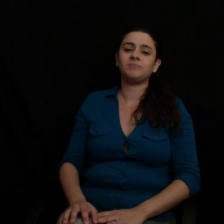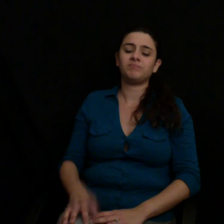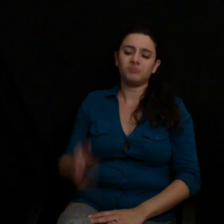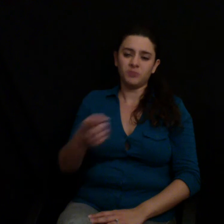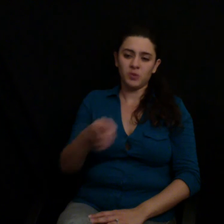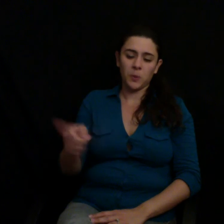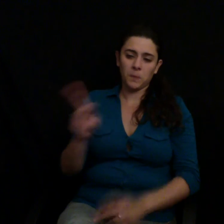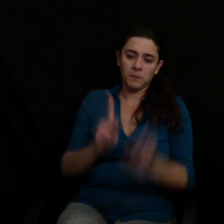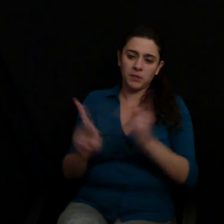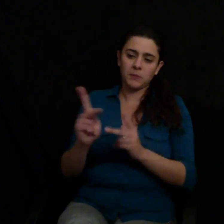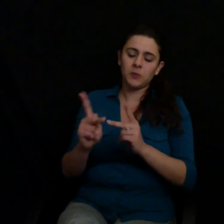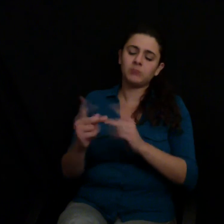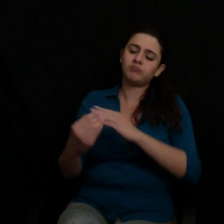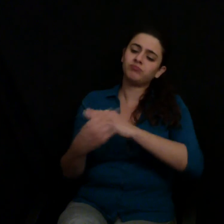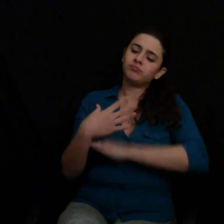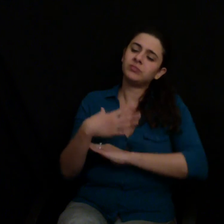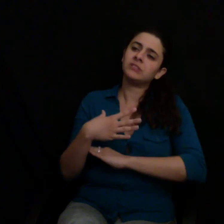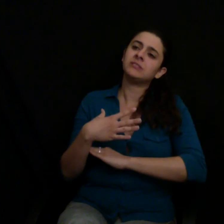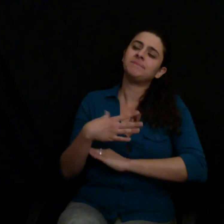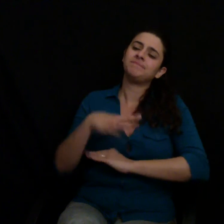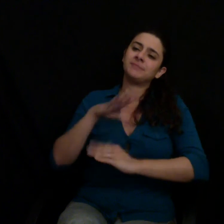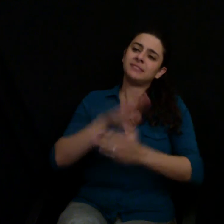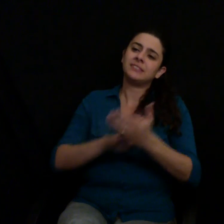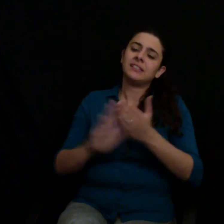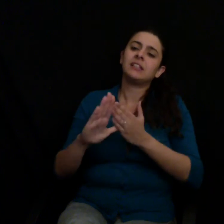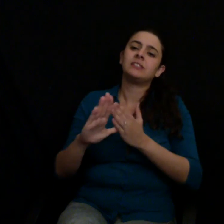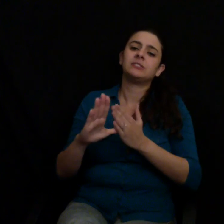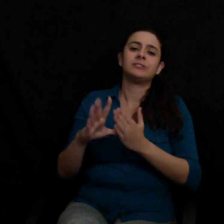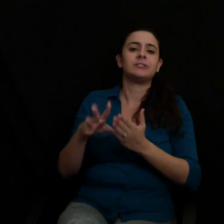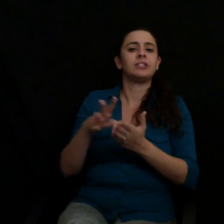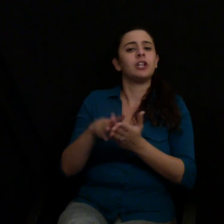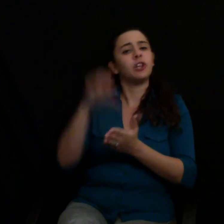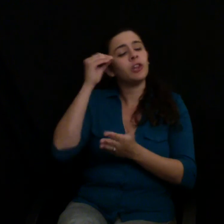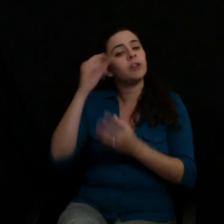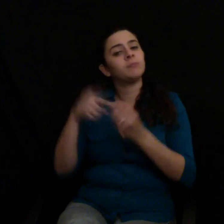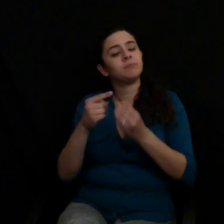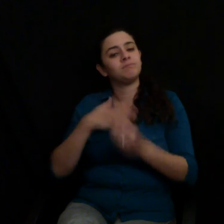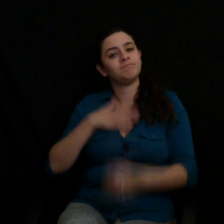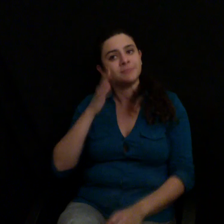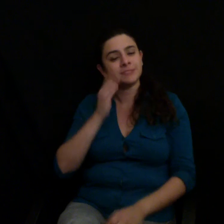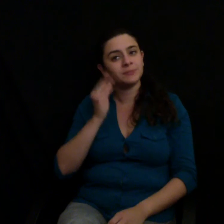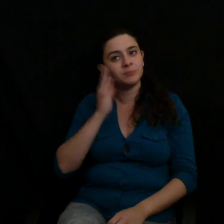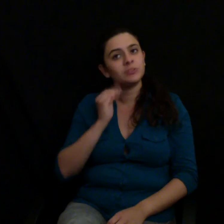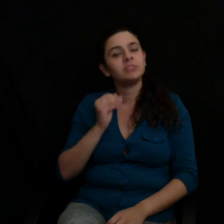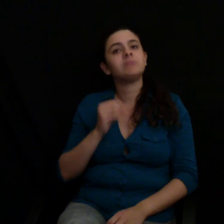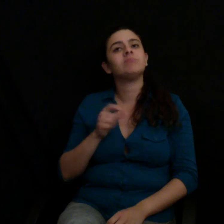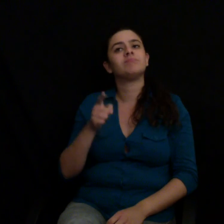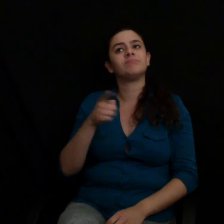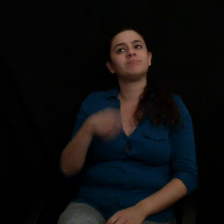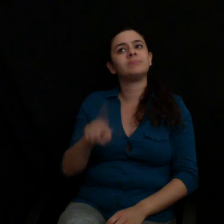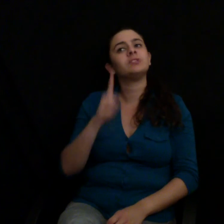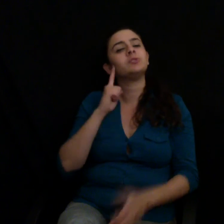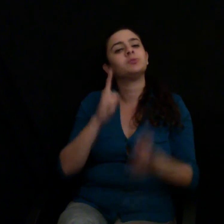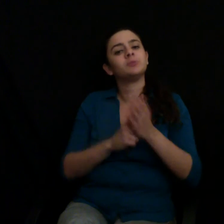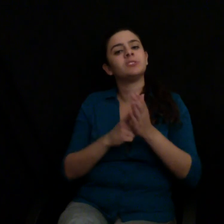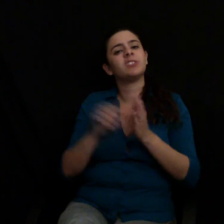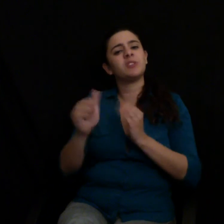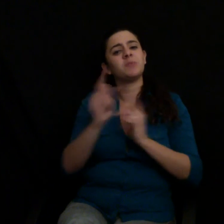to just hear my story and realize that there is someone out there that is struggling with